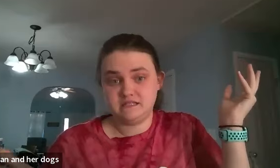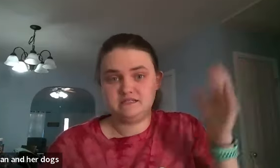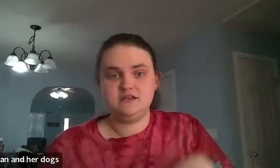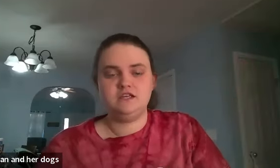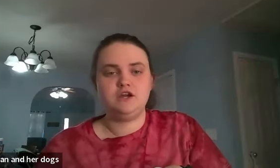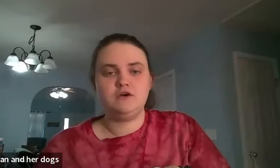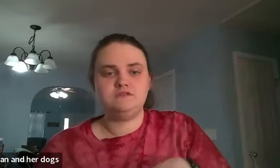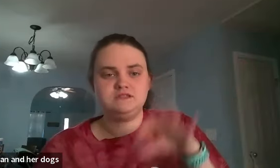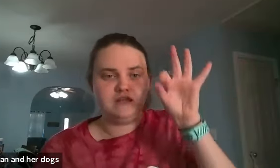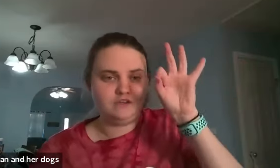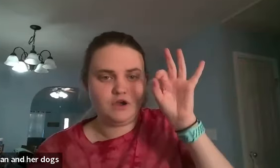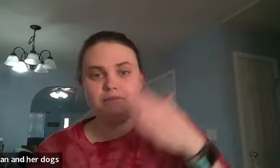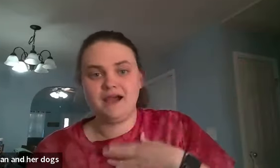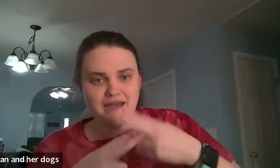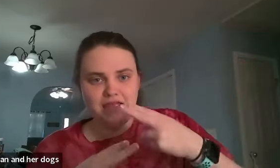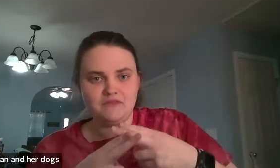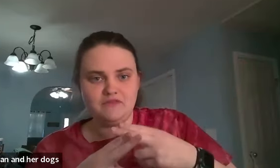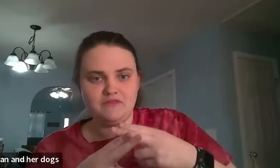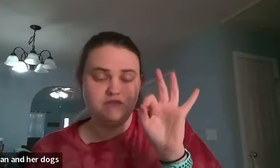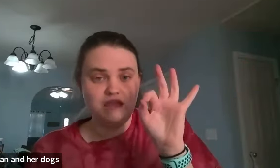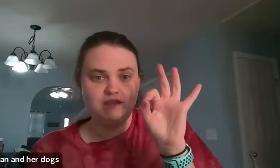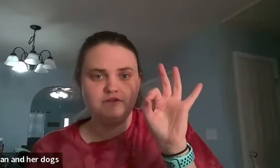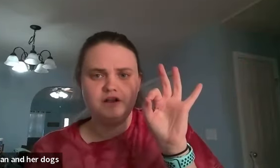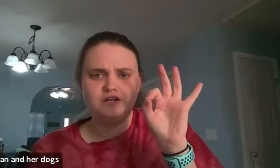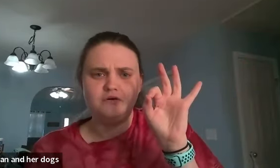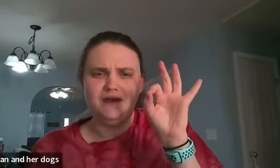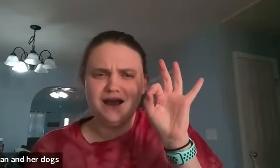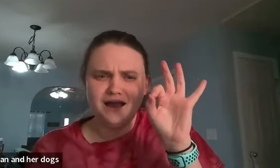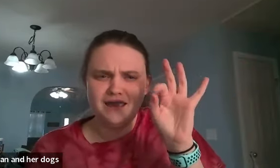Francis, you know, and you go like my name and then you start with an F, they're not going to go